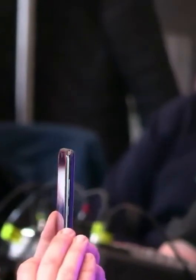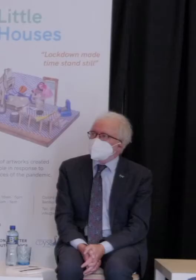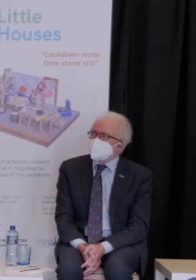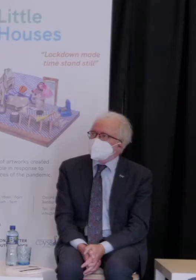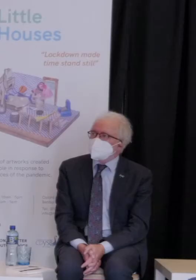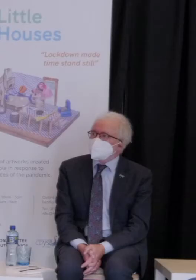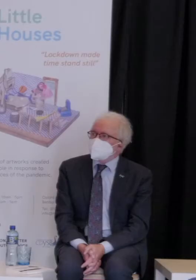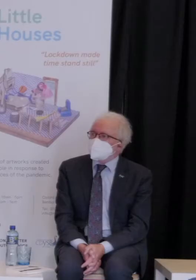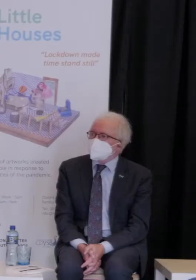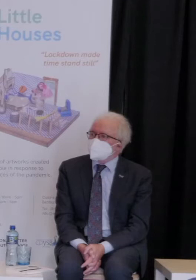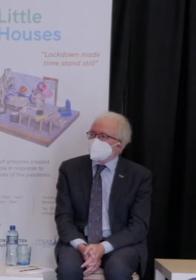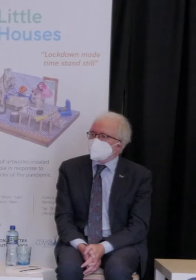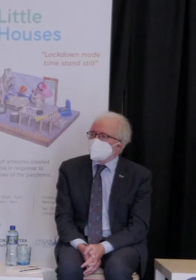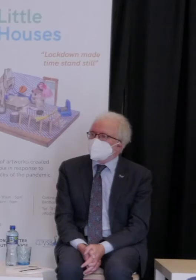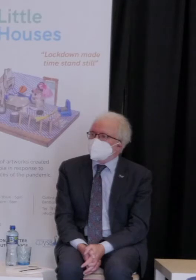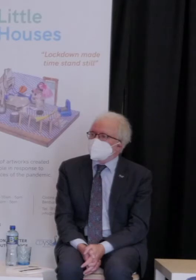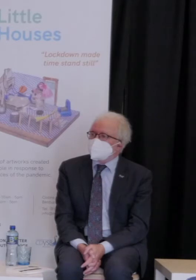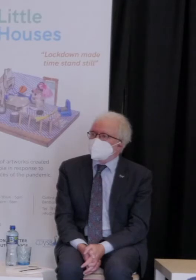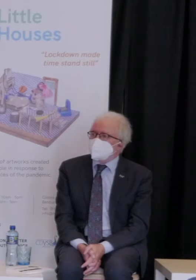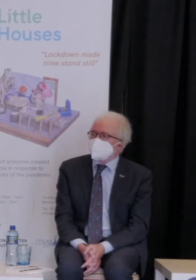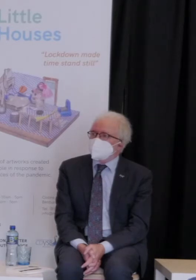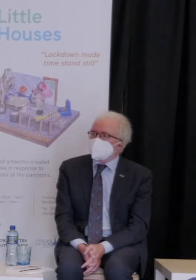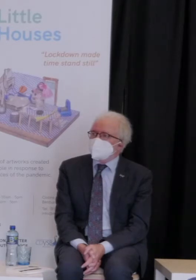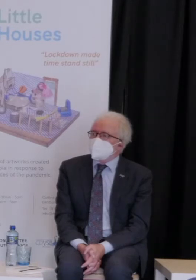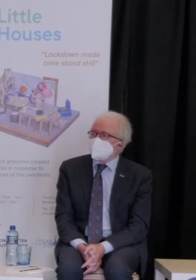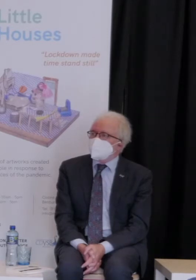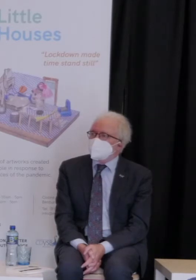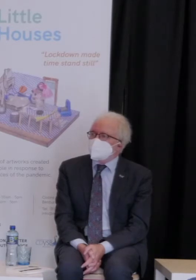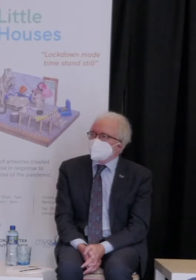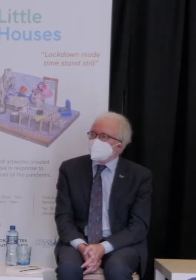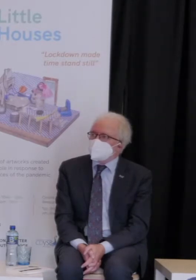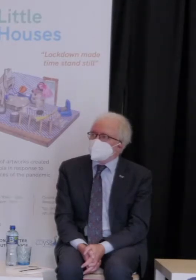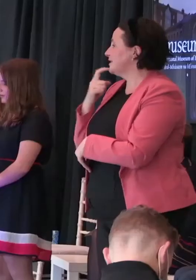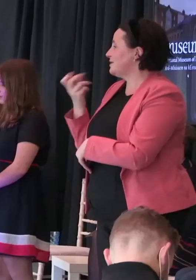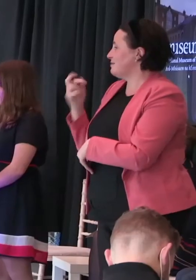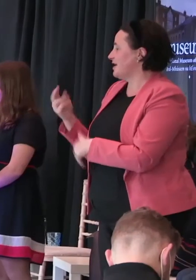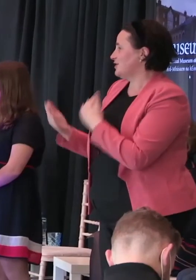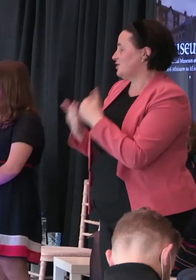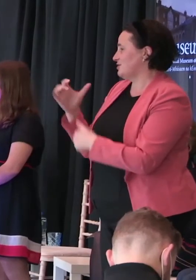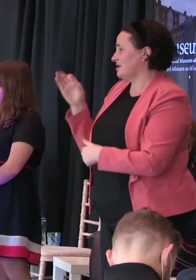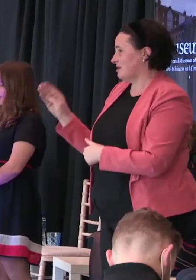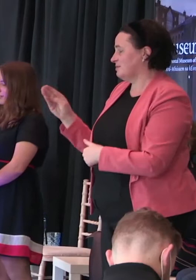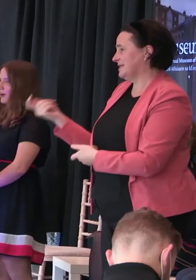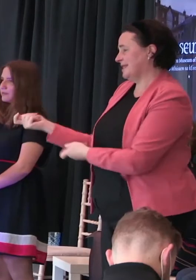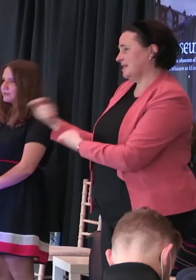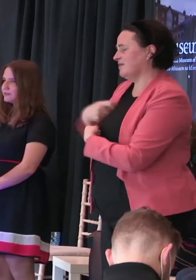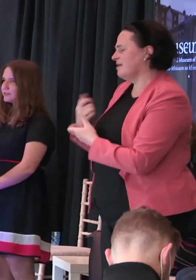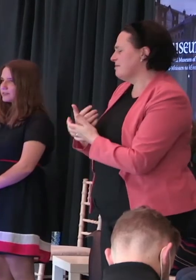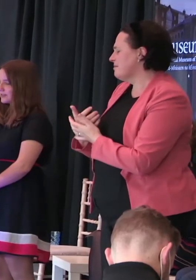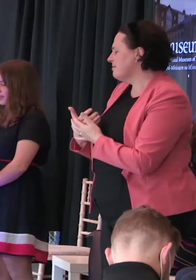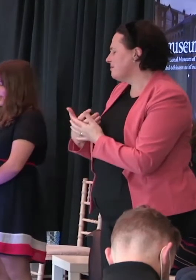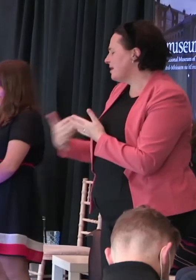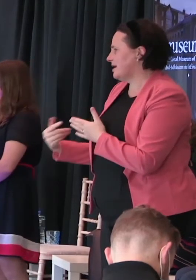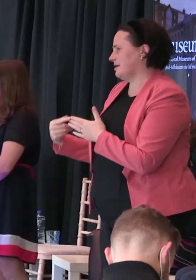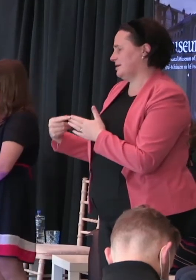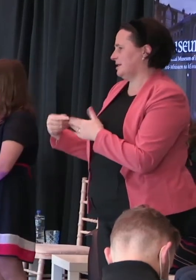I want to say thank you to Billy and Johanna and the Stoneybatter Youth Club because they gave me many